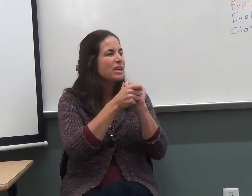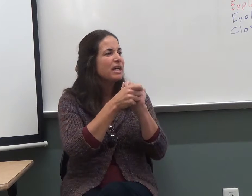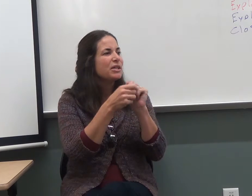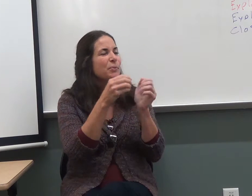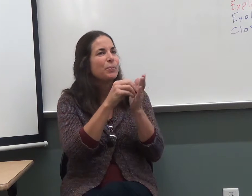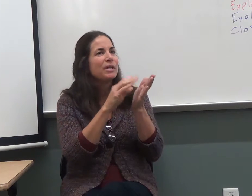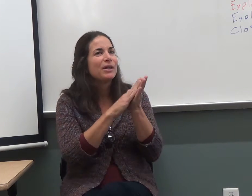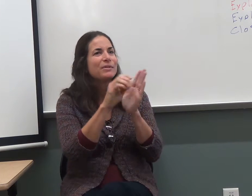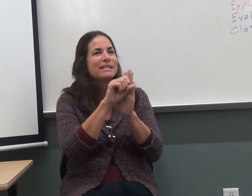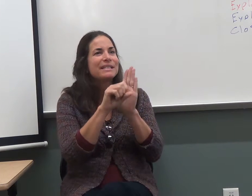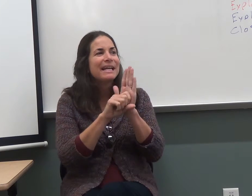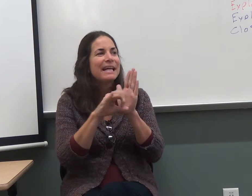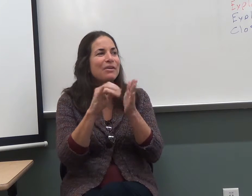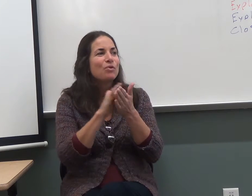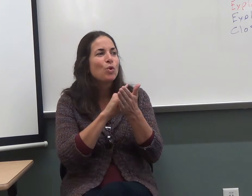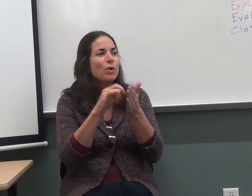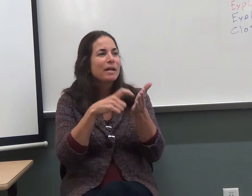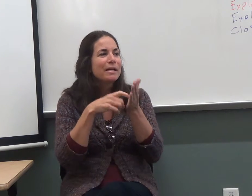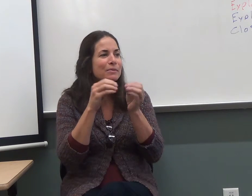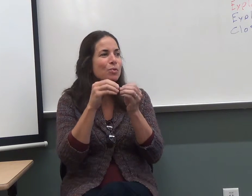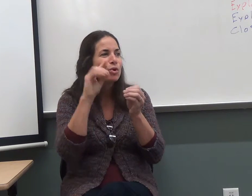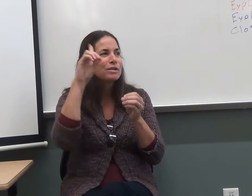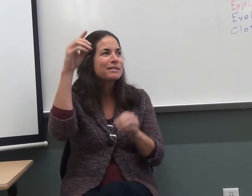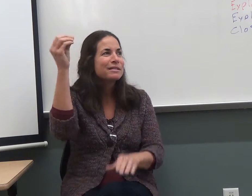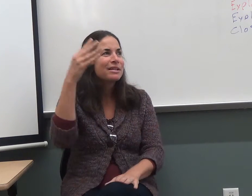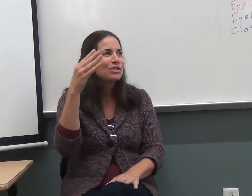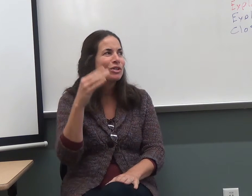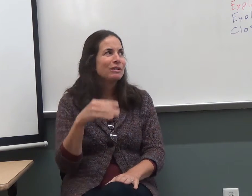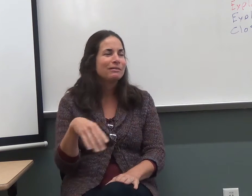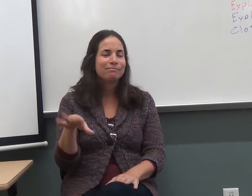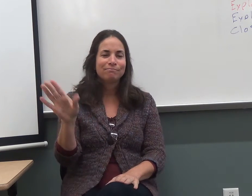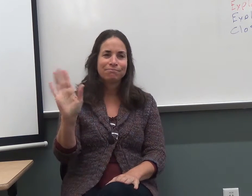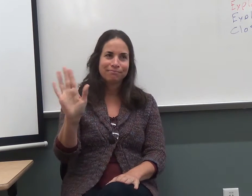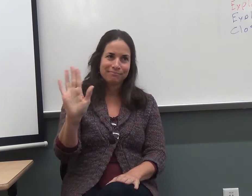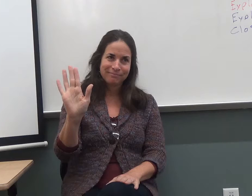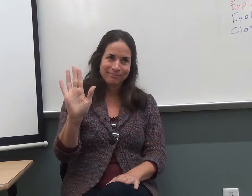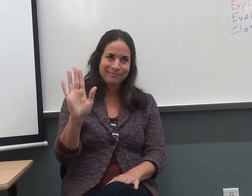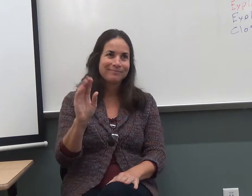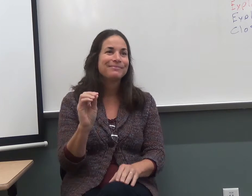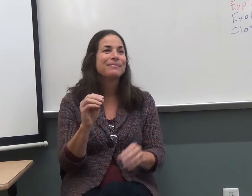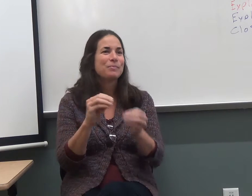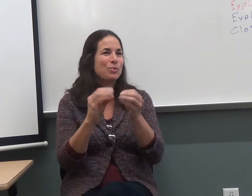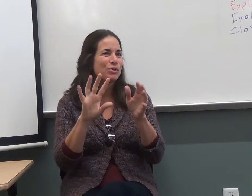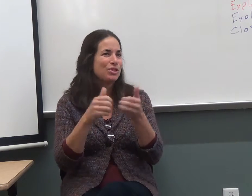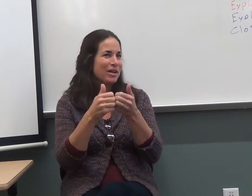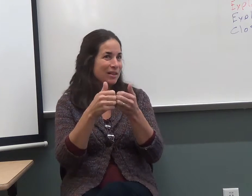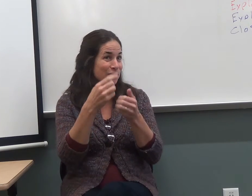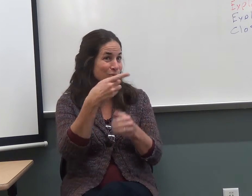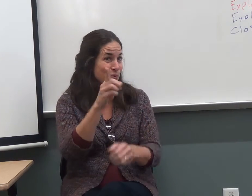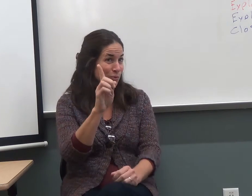you. So I'm actually going to make it hopefully a little more challenging. So here's what I'm looking for you